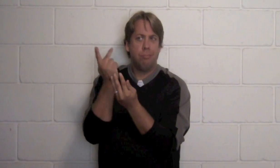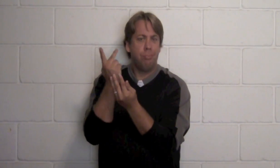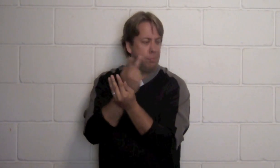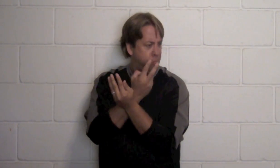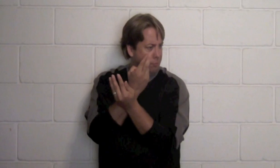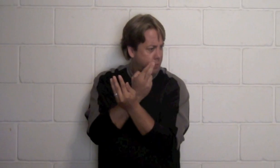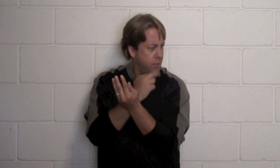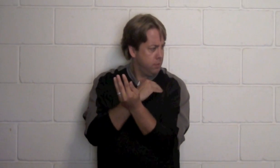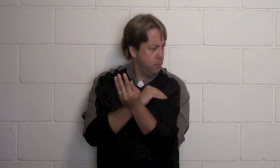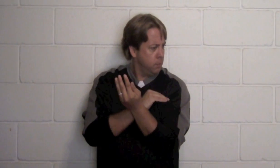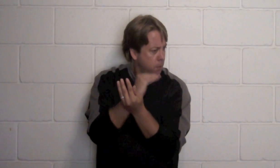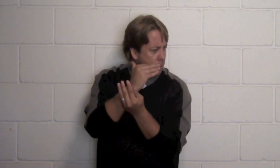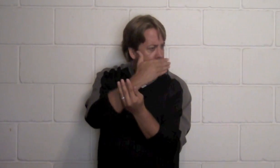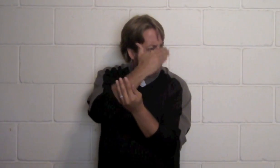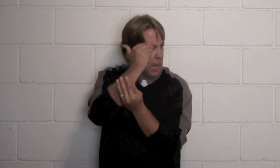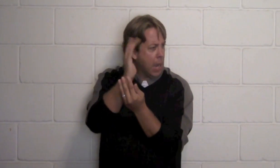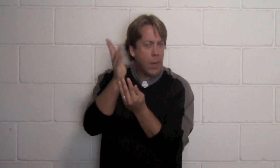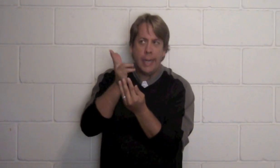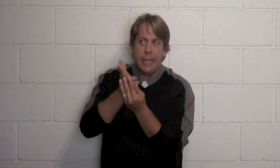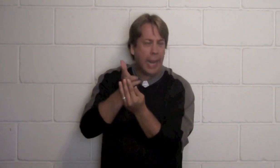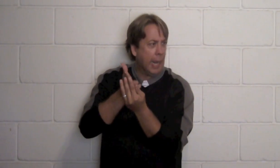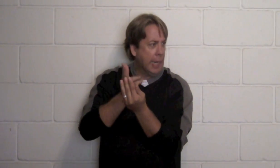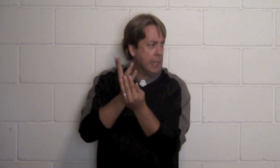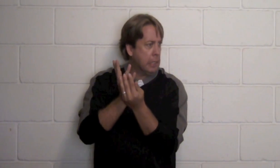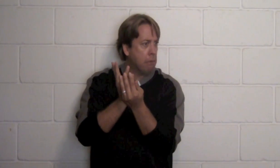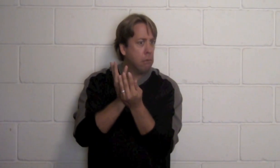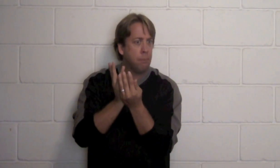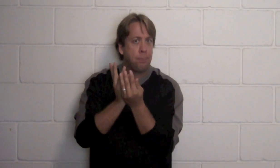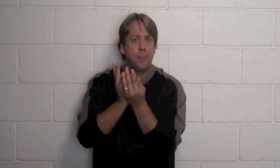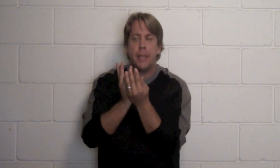guilty after all these years forgetting her name.